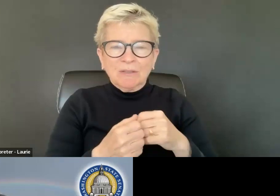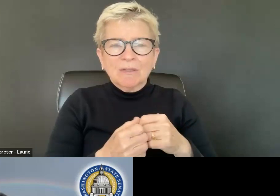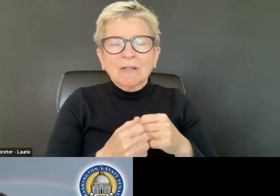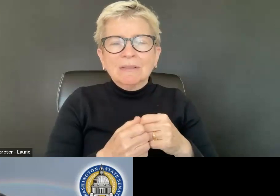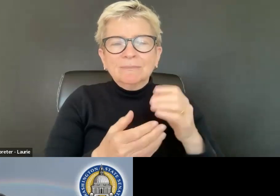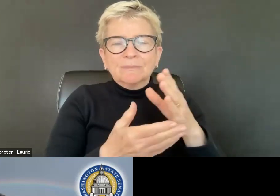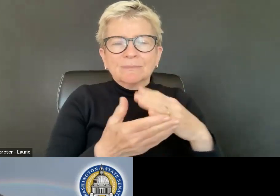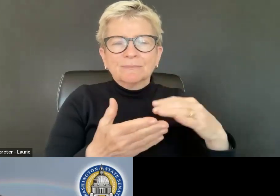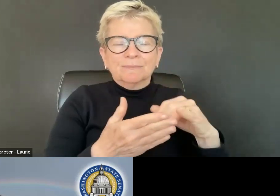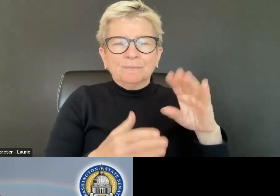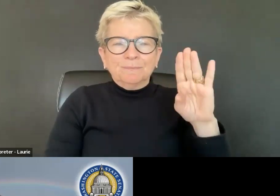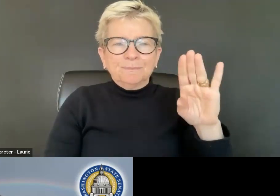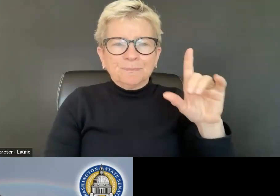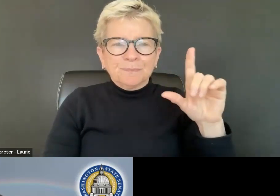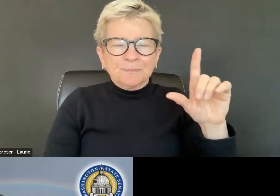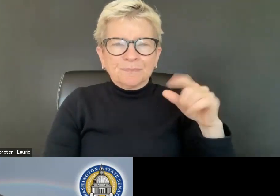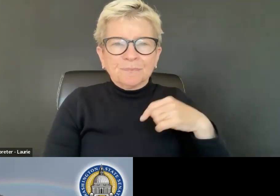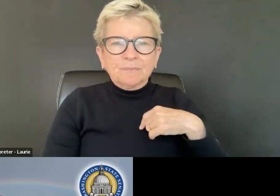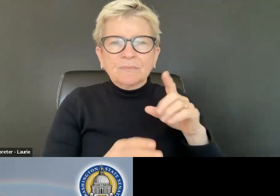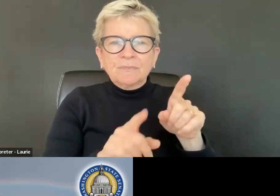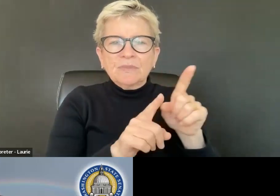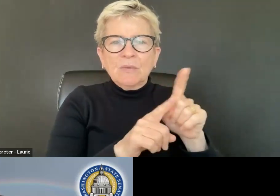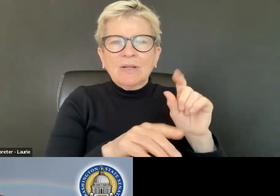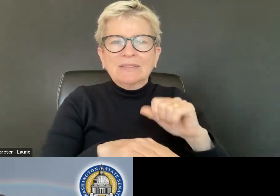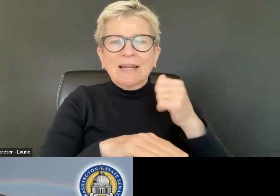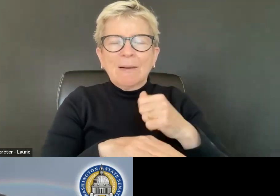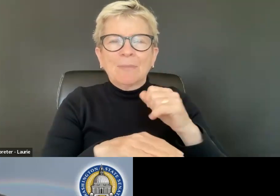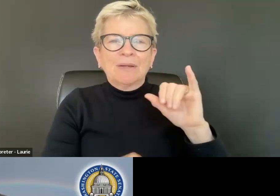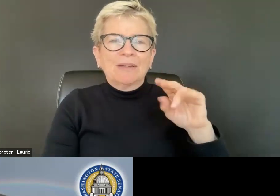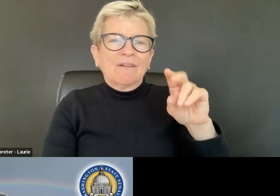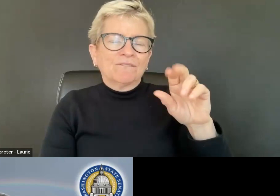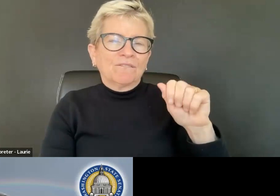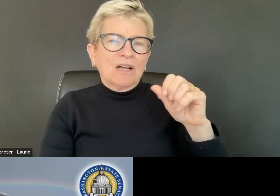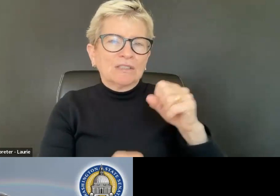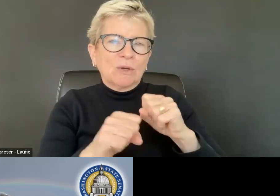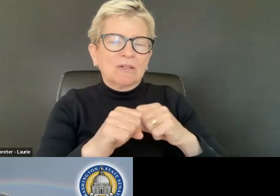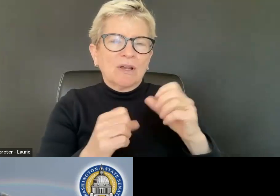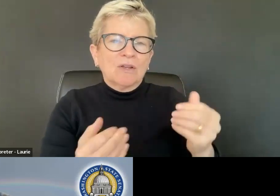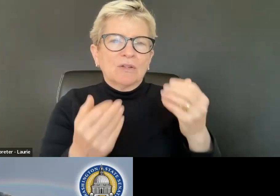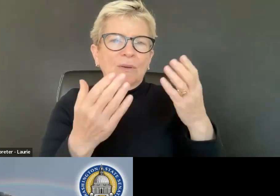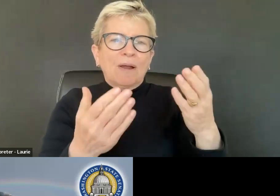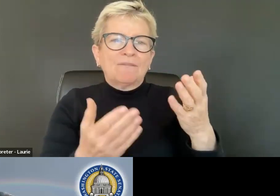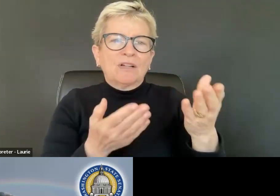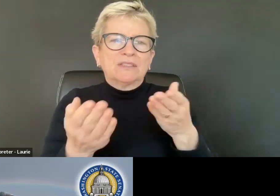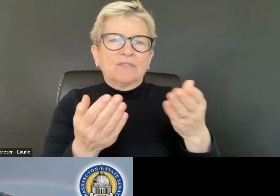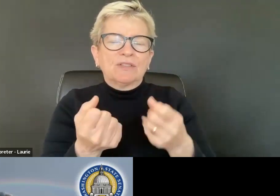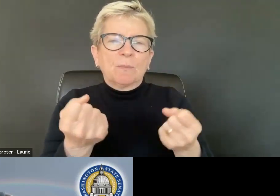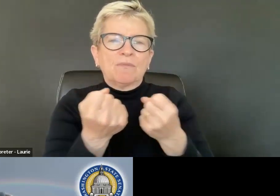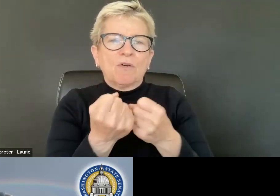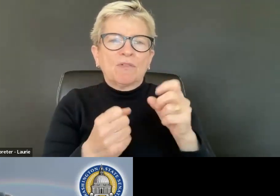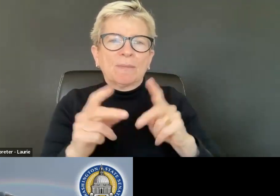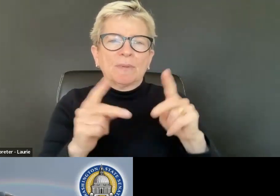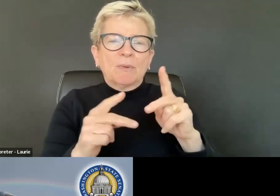part of that bill, we also set up an infrastructure to provide more services and support for individuals dealing with substance